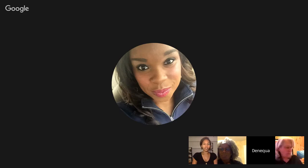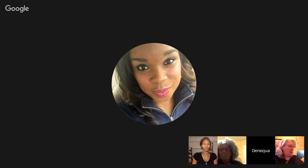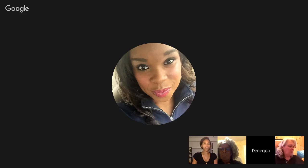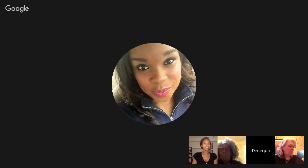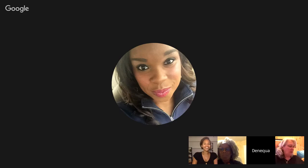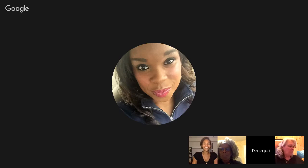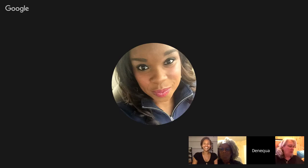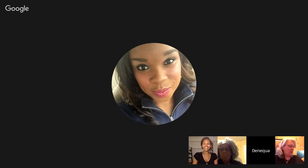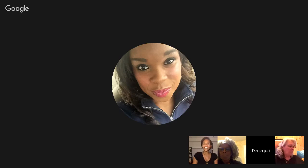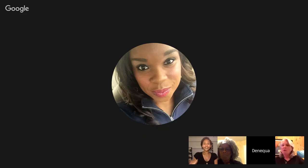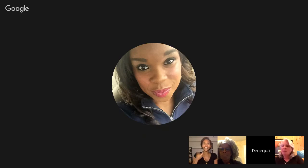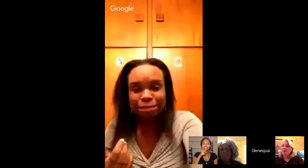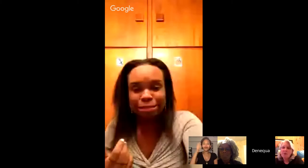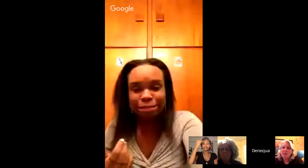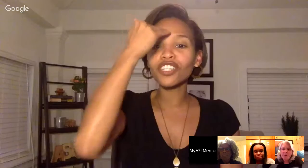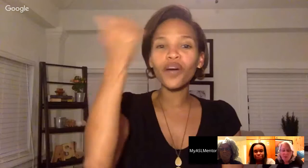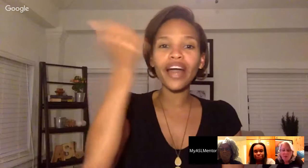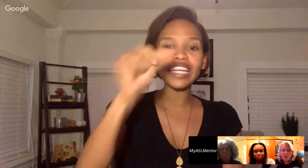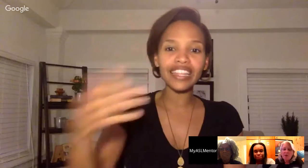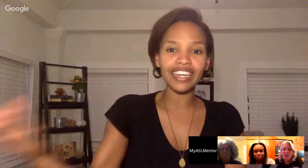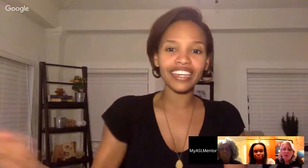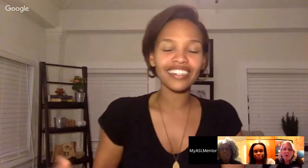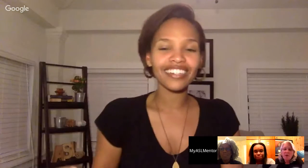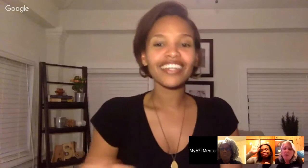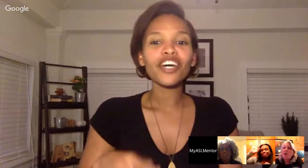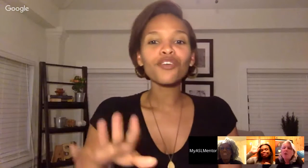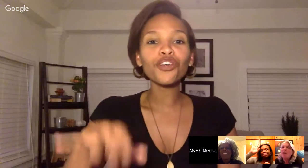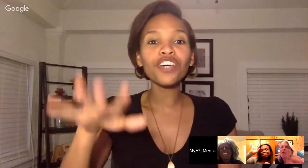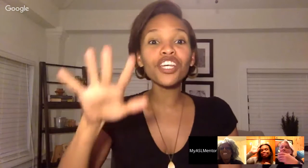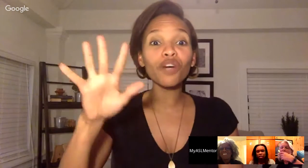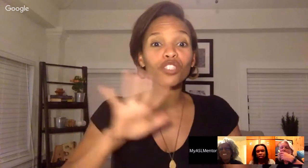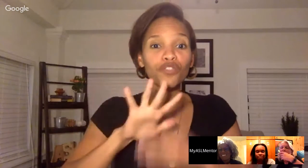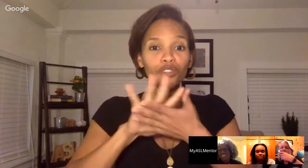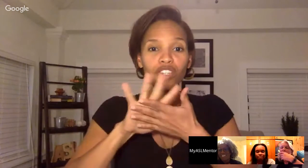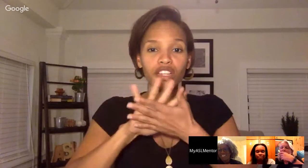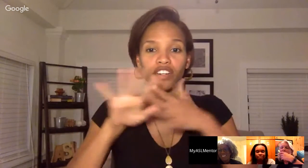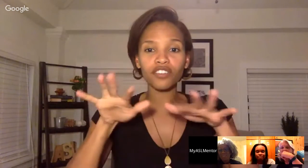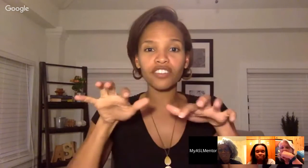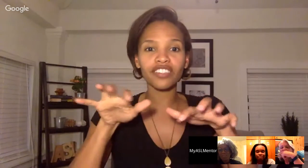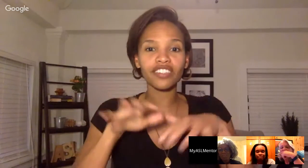like kind of more explain? You're not supposed to know anything. Your video is frozen though.